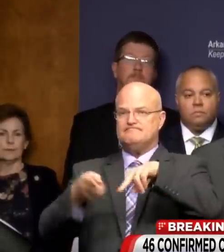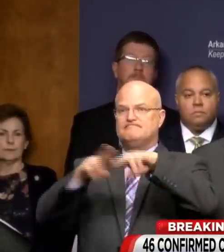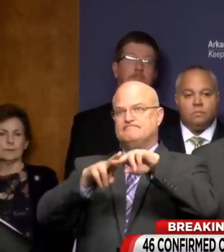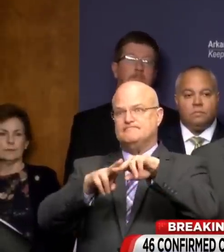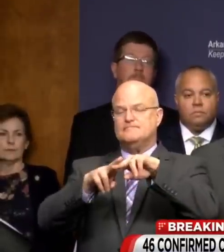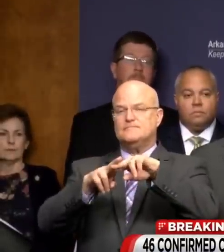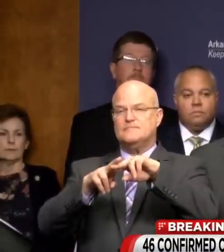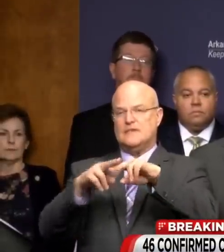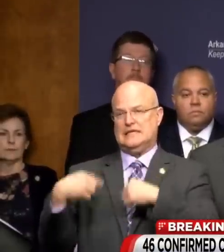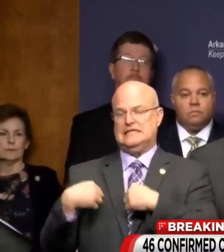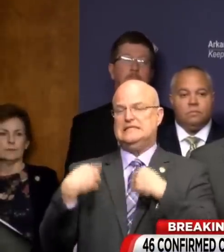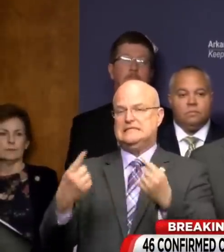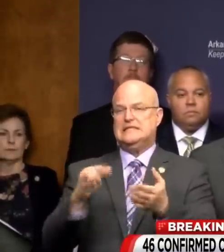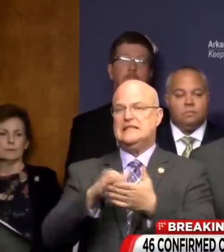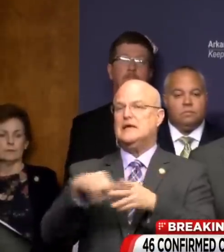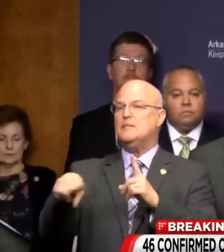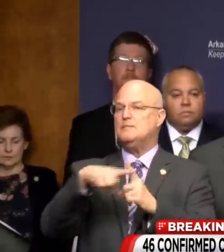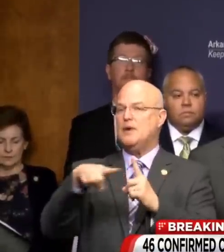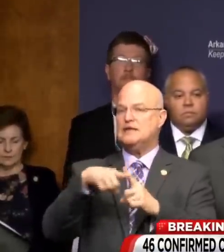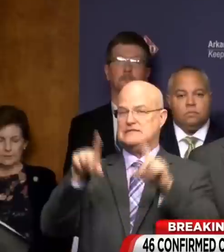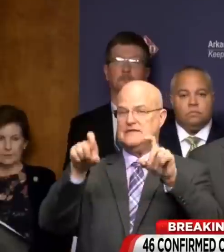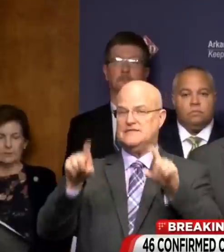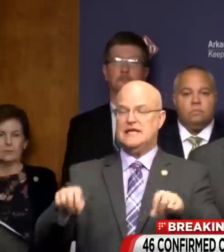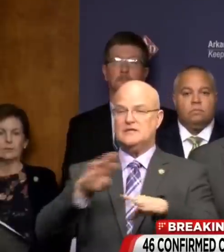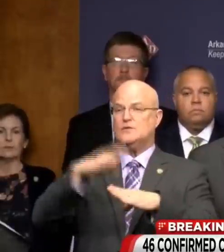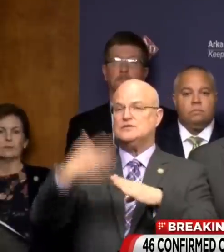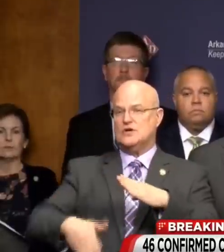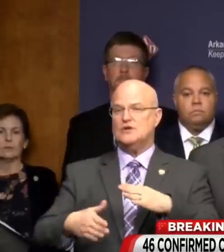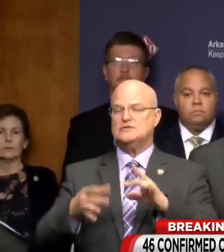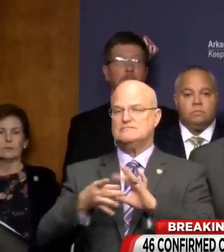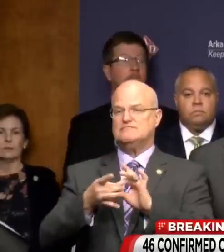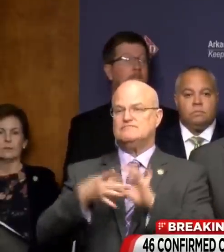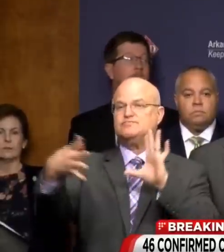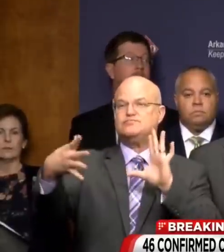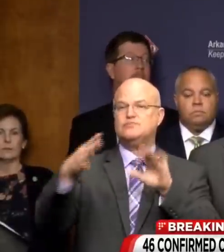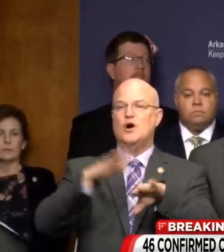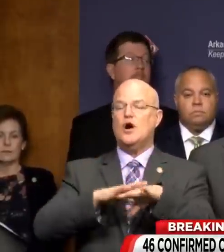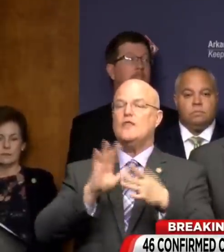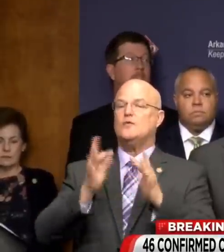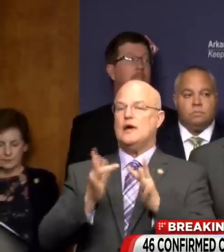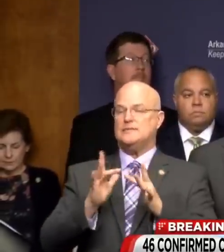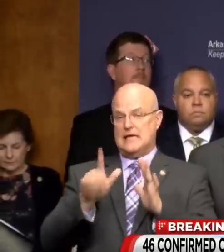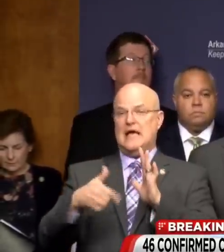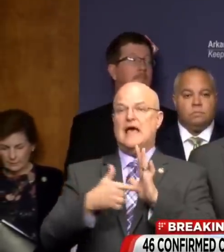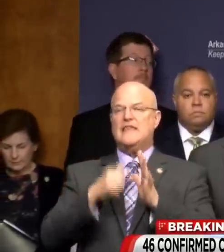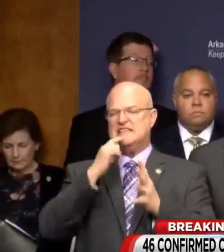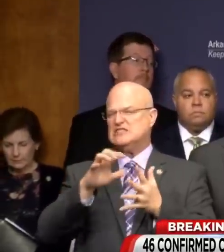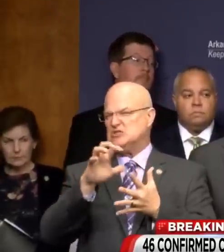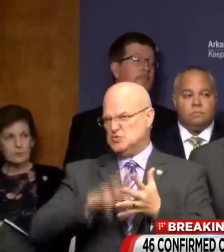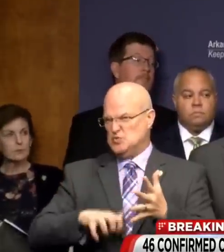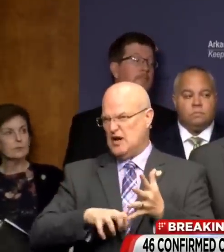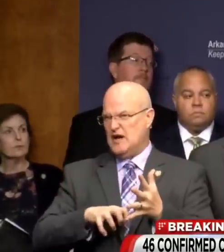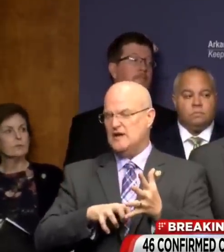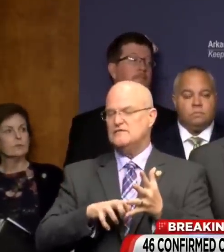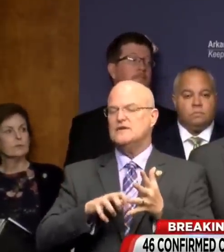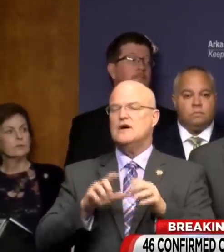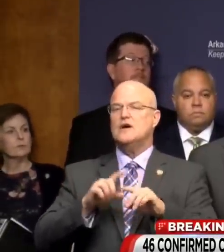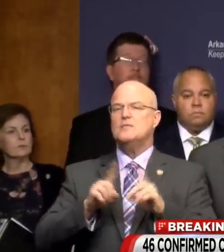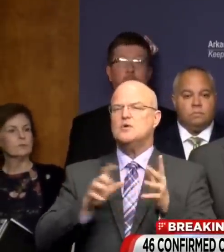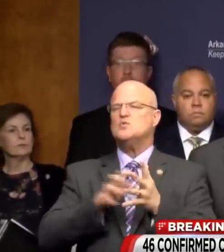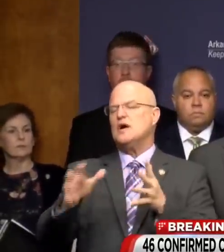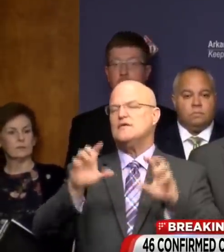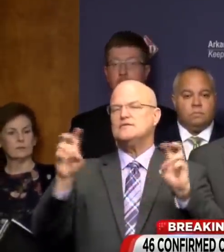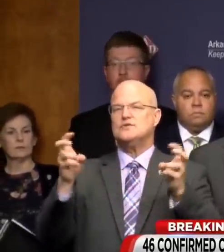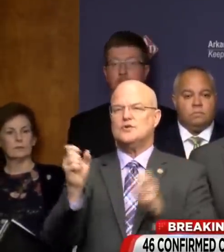since the positive test results were released on the website. And this is rough, but rough